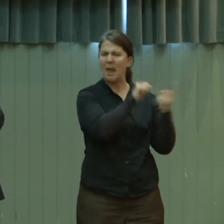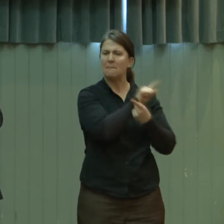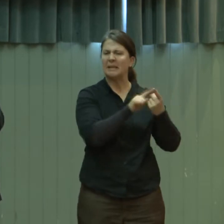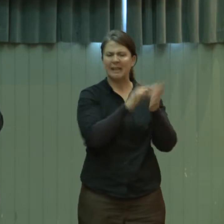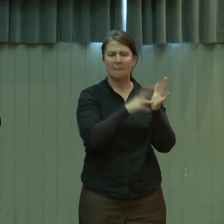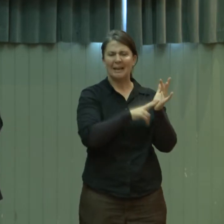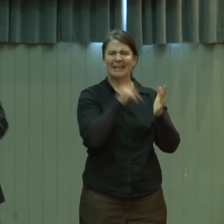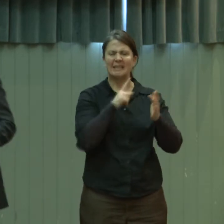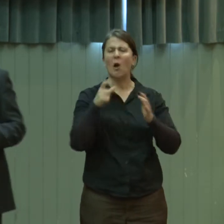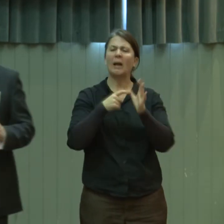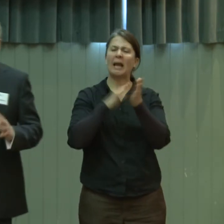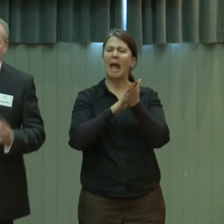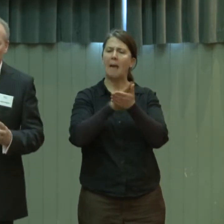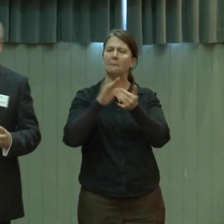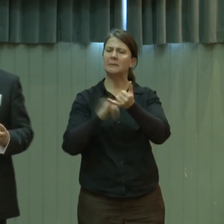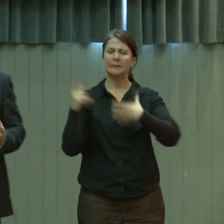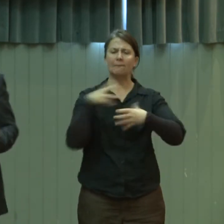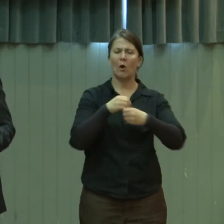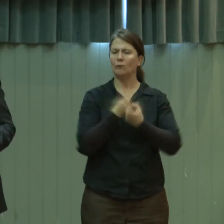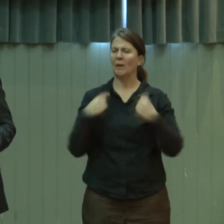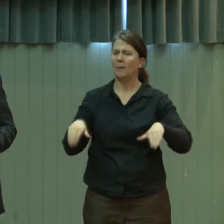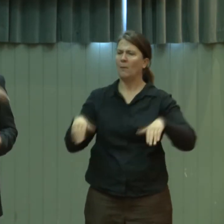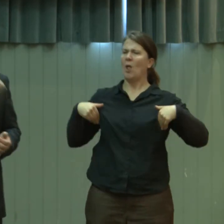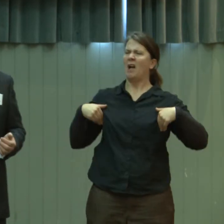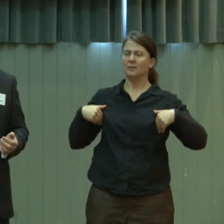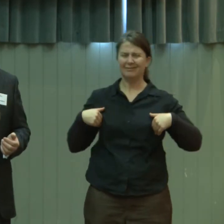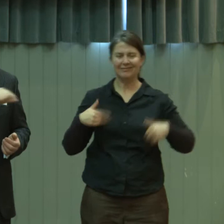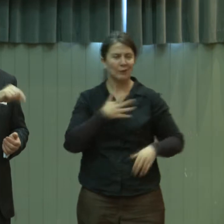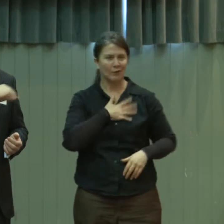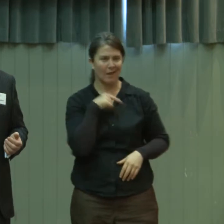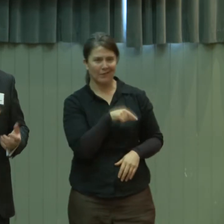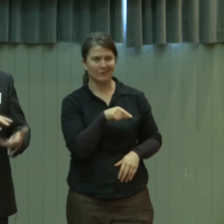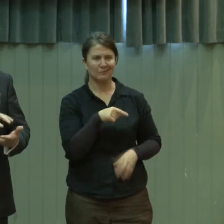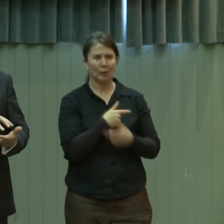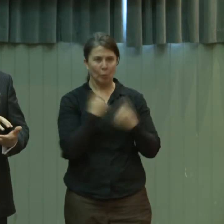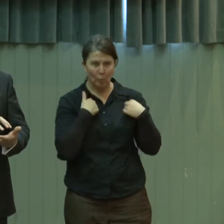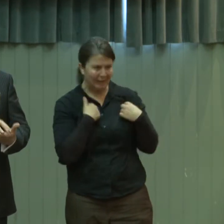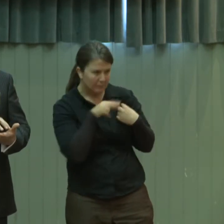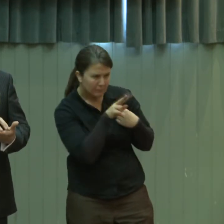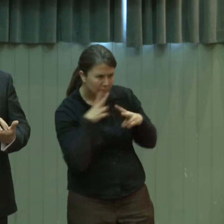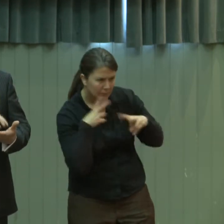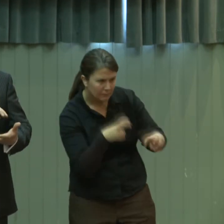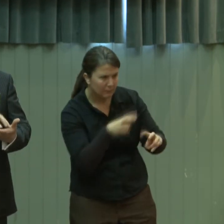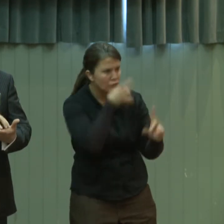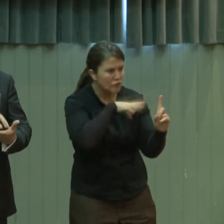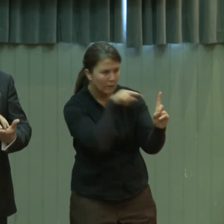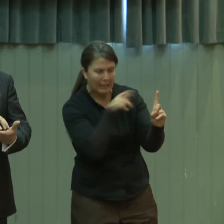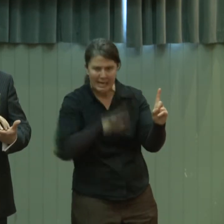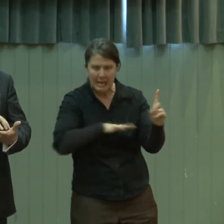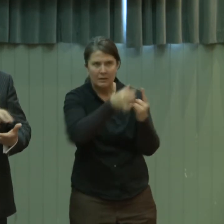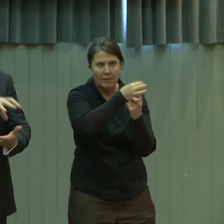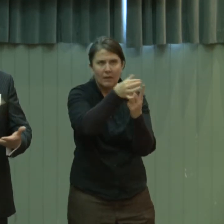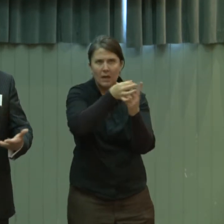withdrawn. Well, we try not to work like that. We try and identify the key people that the child might need around them. We do a piece